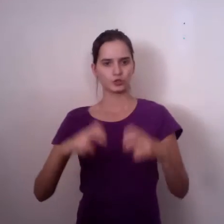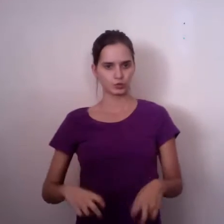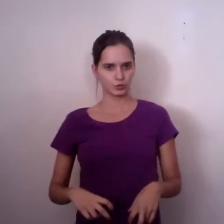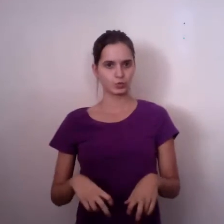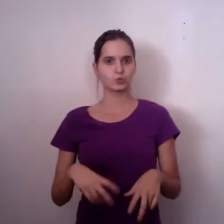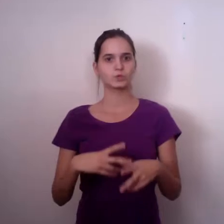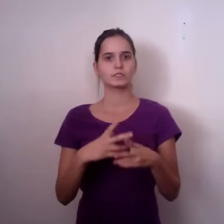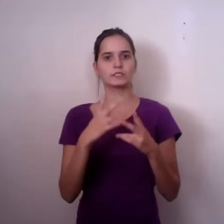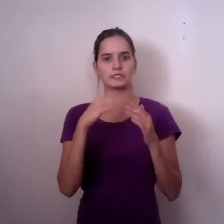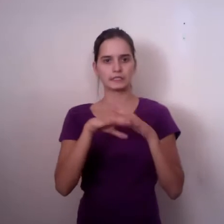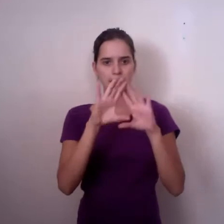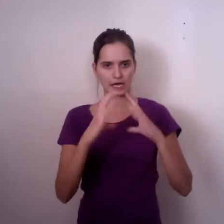to that topic. And